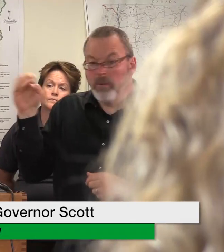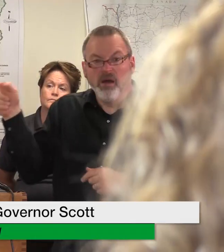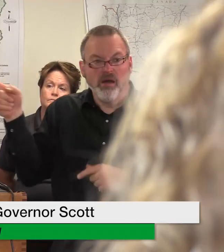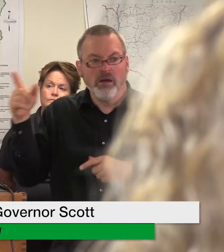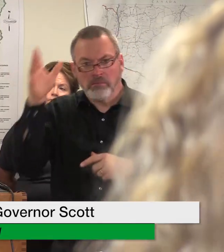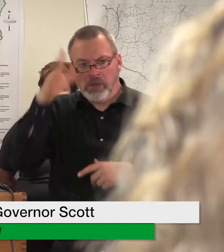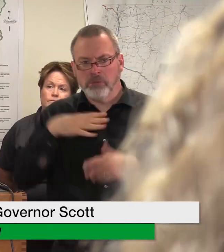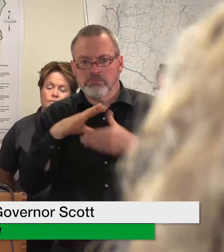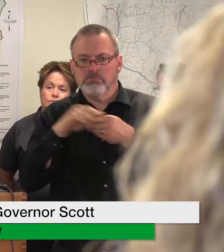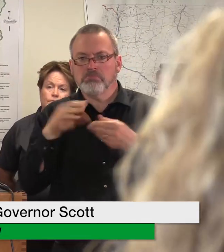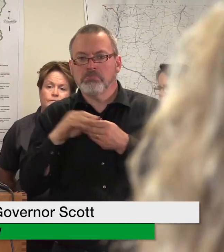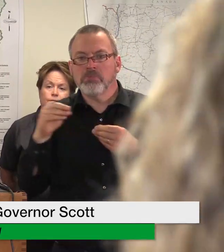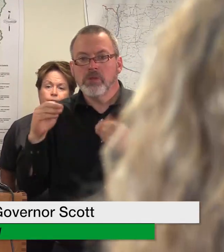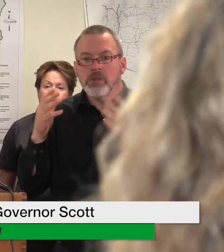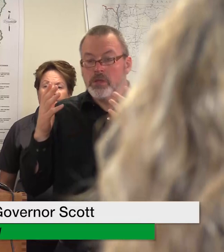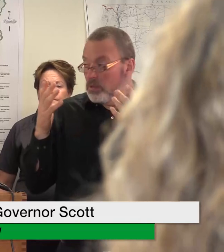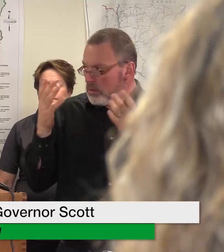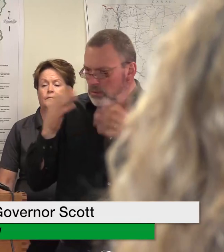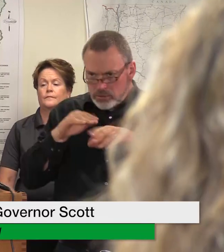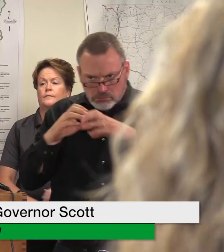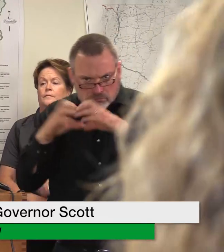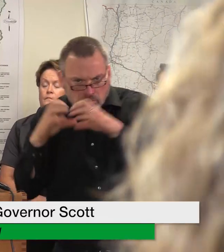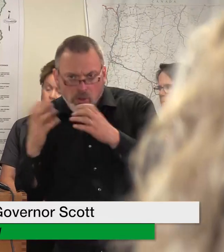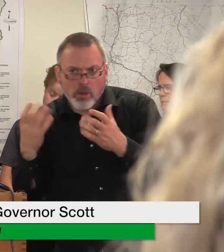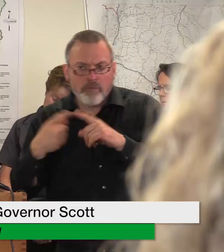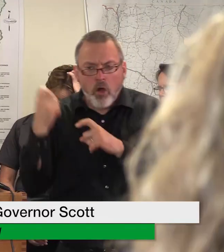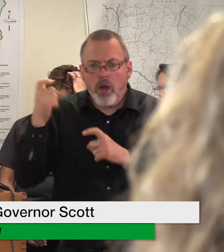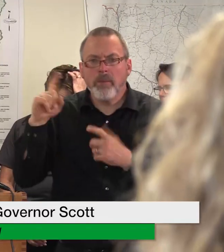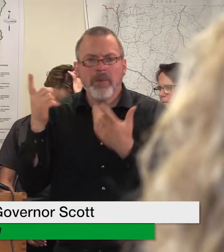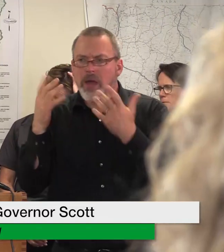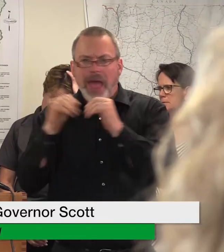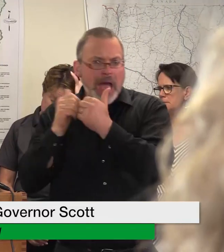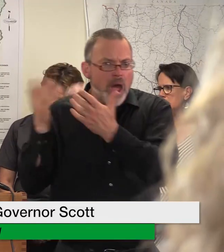the viability or how long it takes to get. But